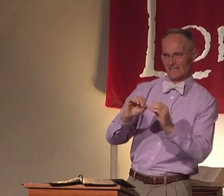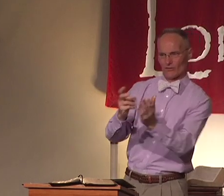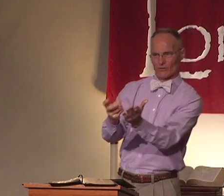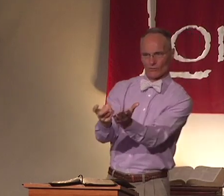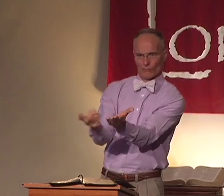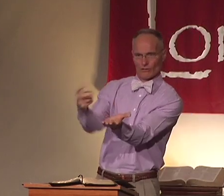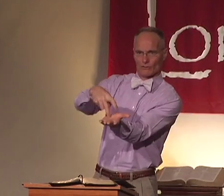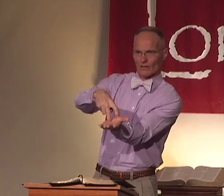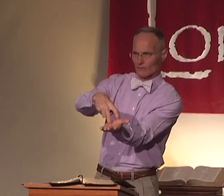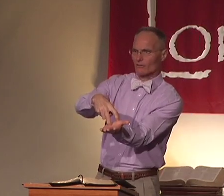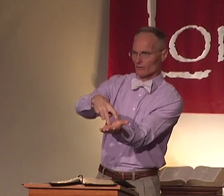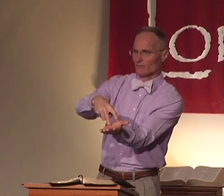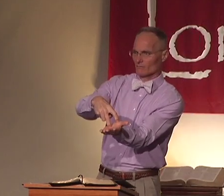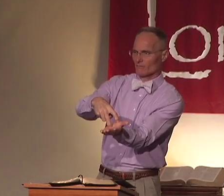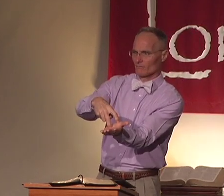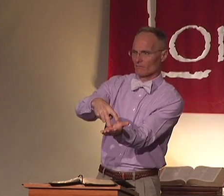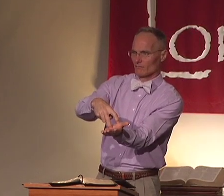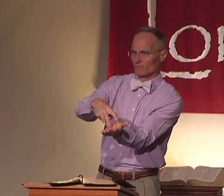did teach about the resurrection.